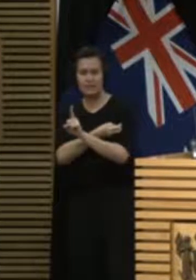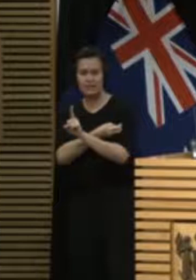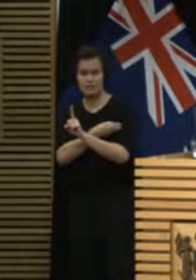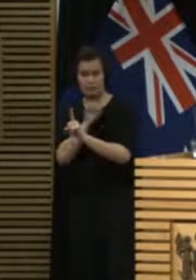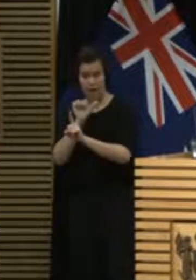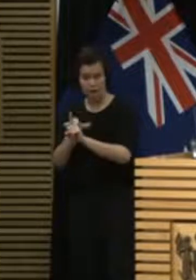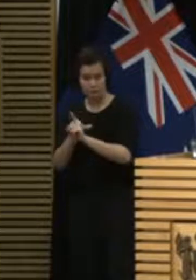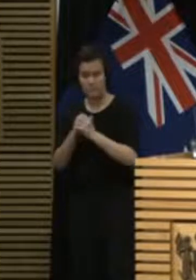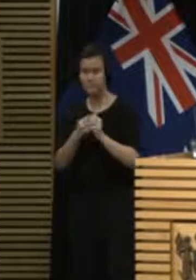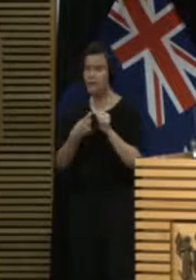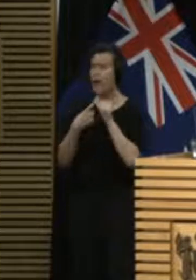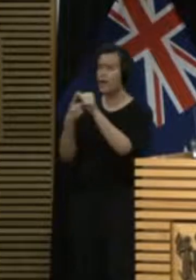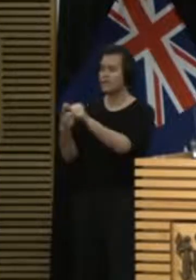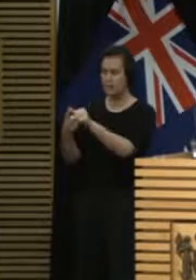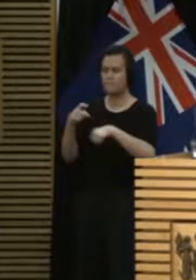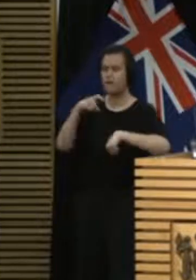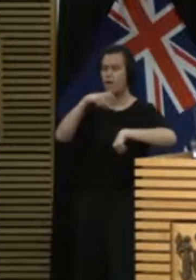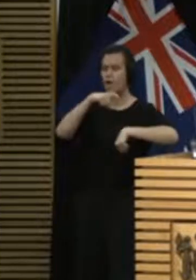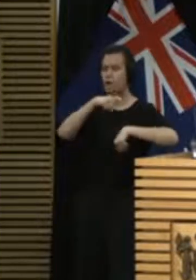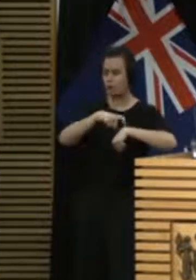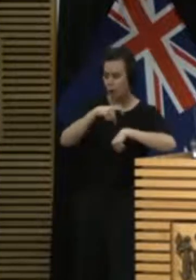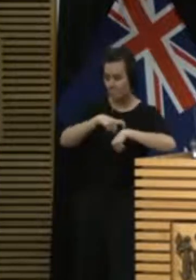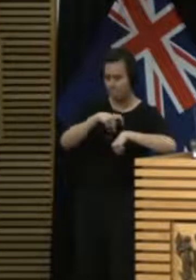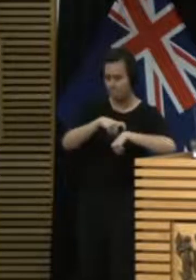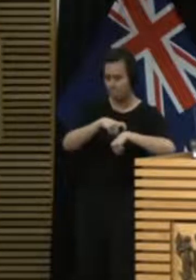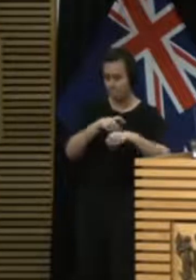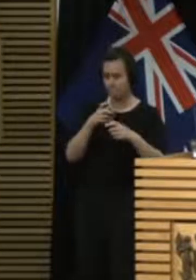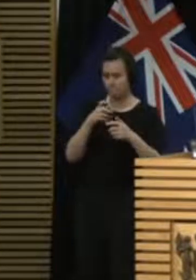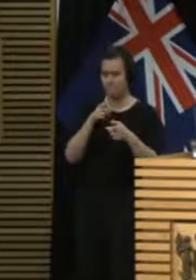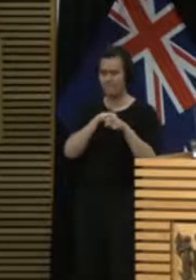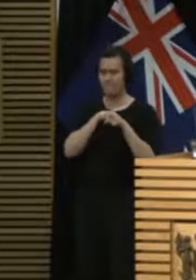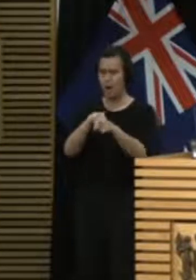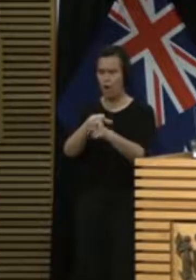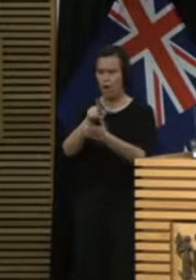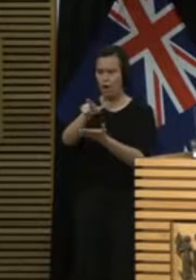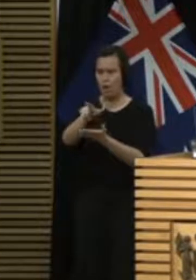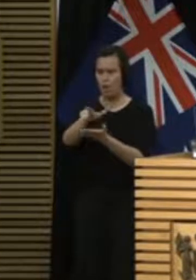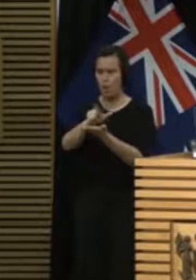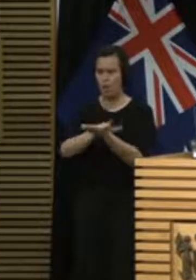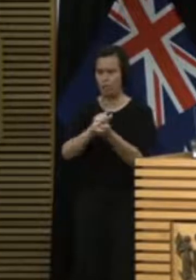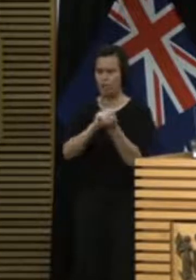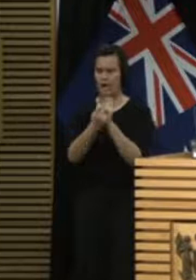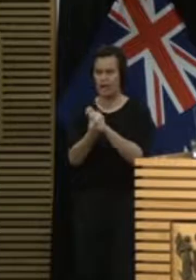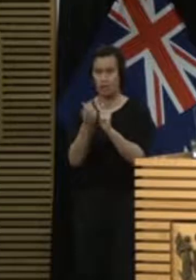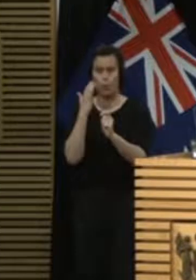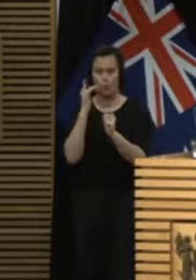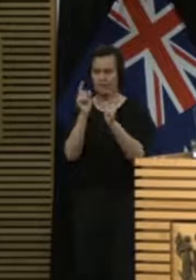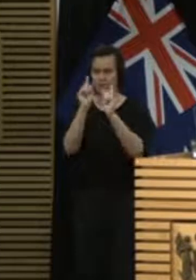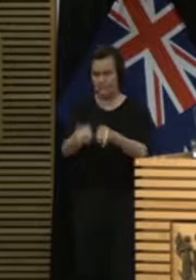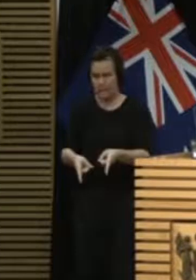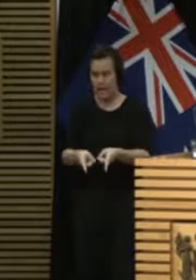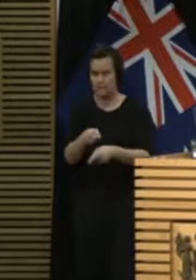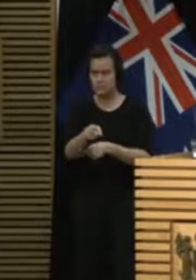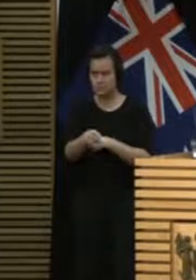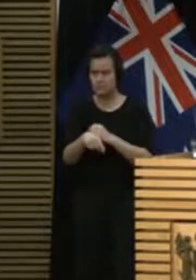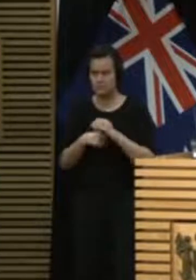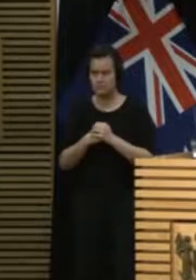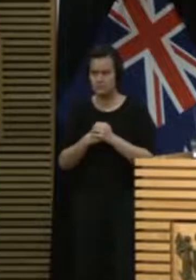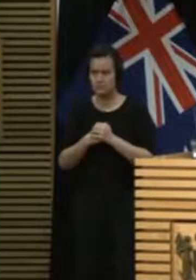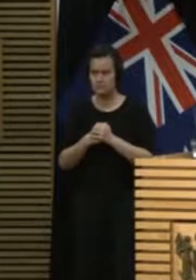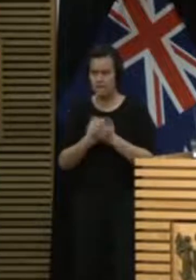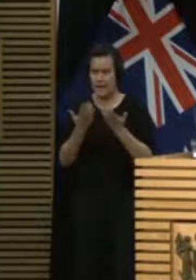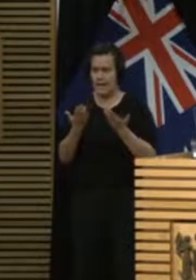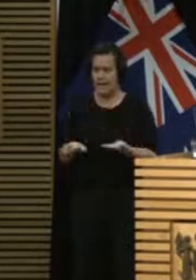so as we've said, the timing of the legislation, we're working through in some of our consultation with those